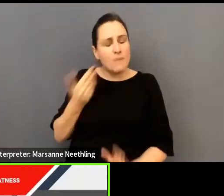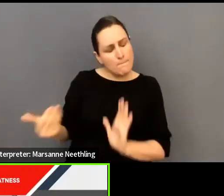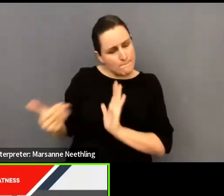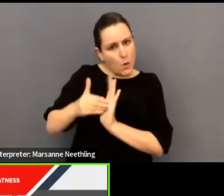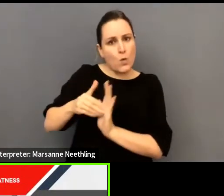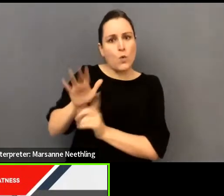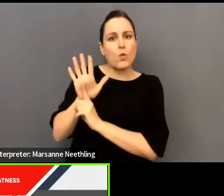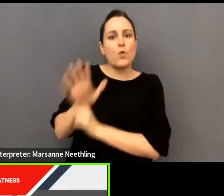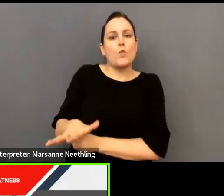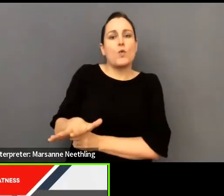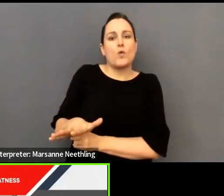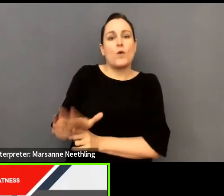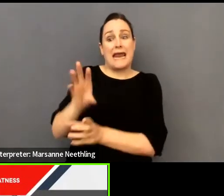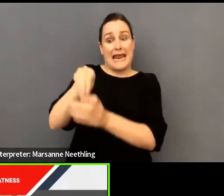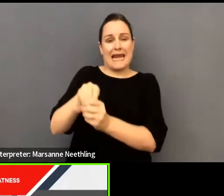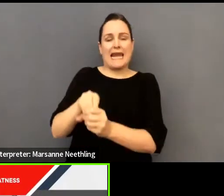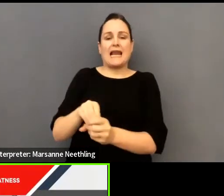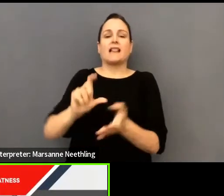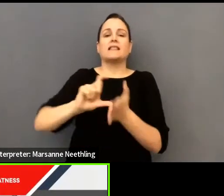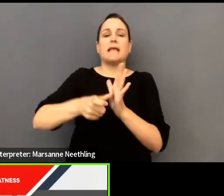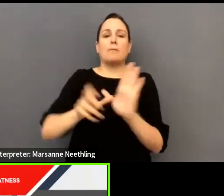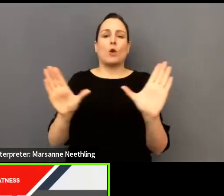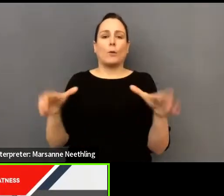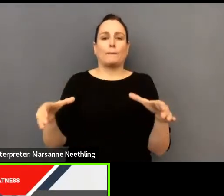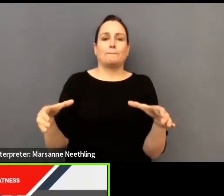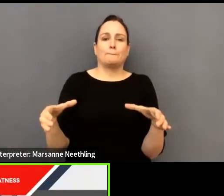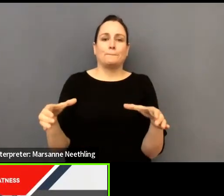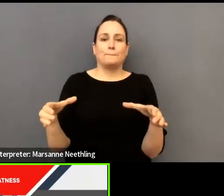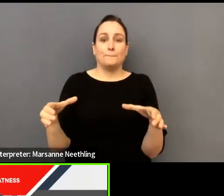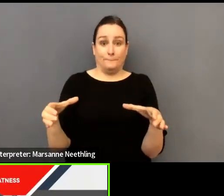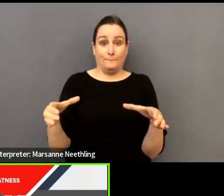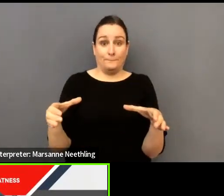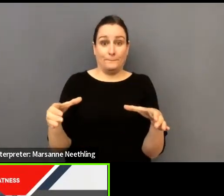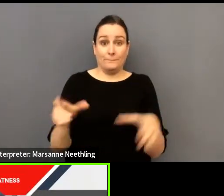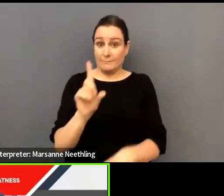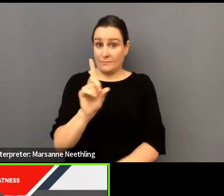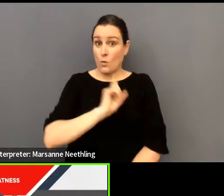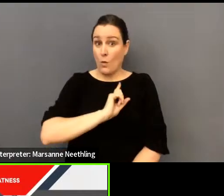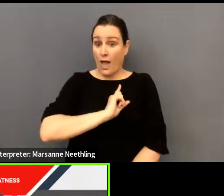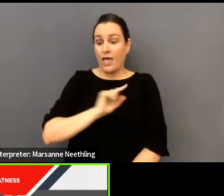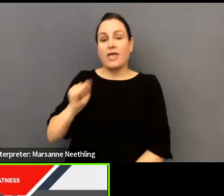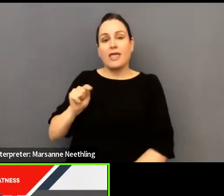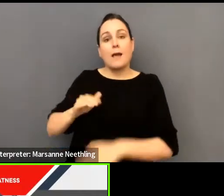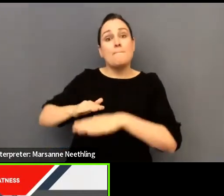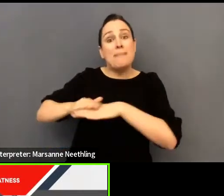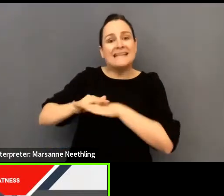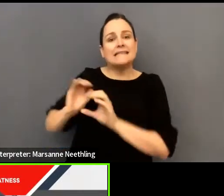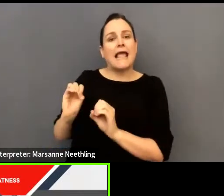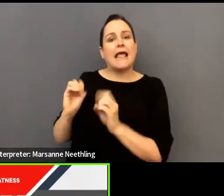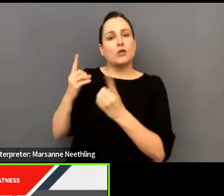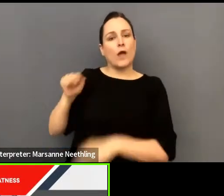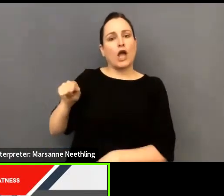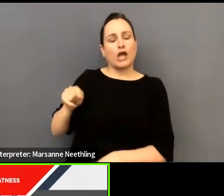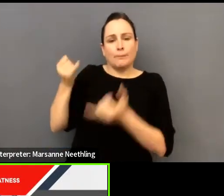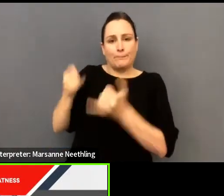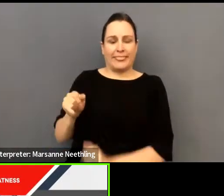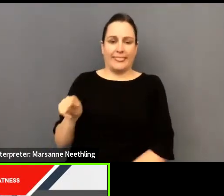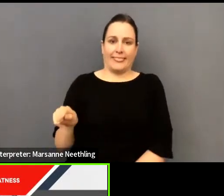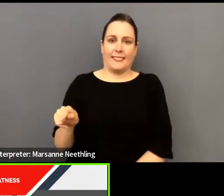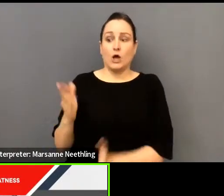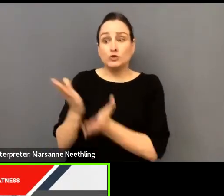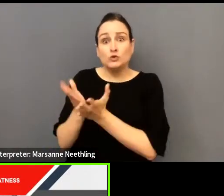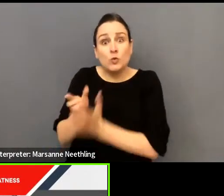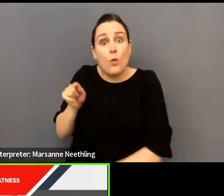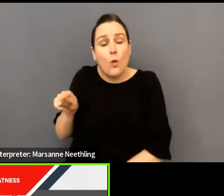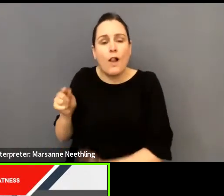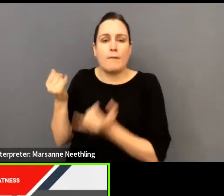of everybody, just because of what basic education's influence in their schooling is.